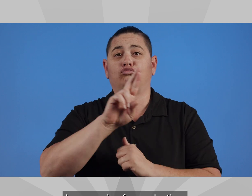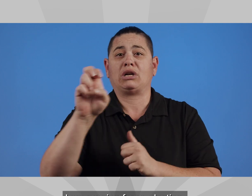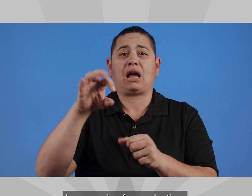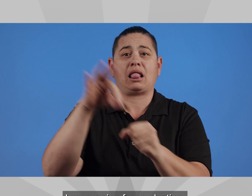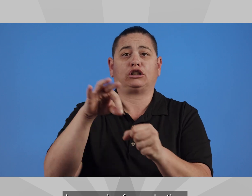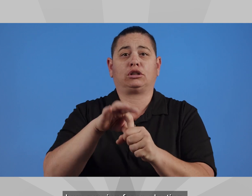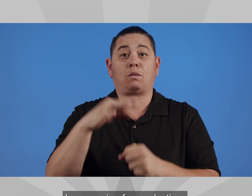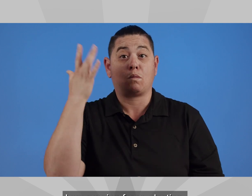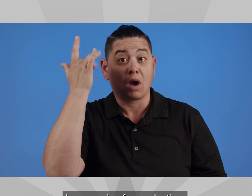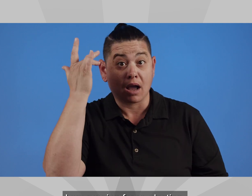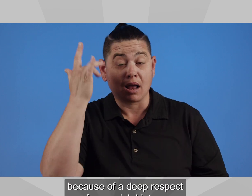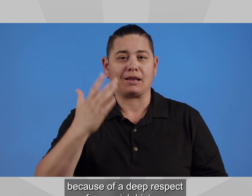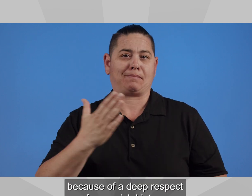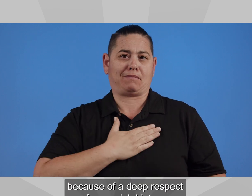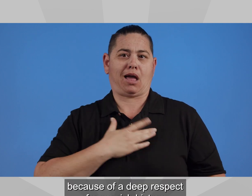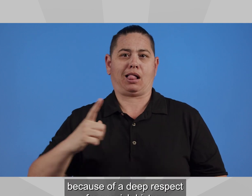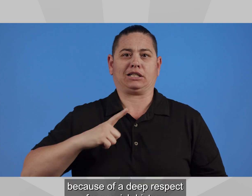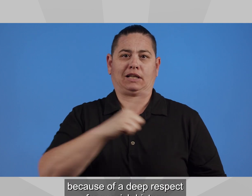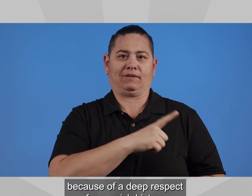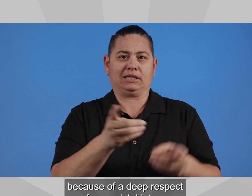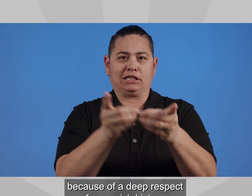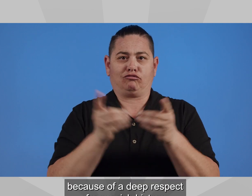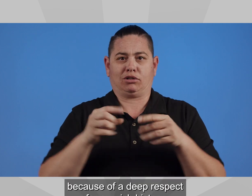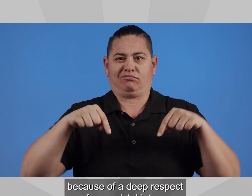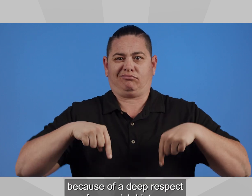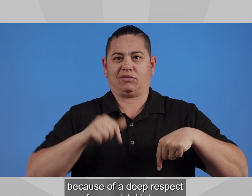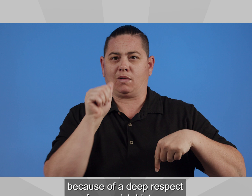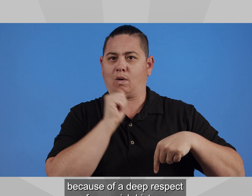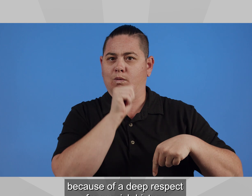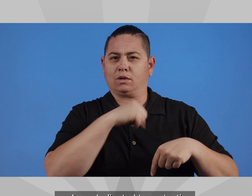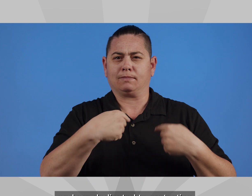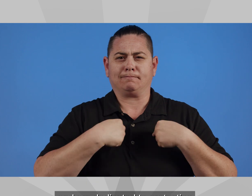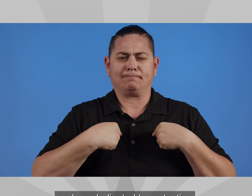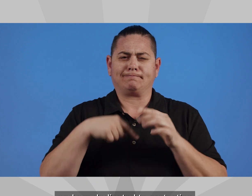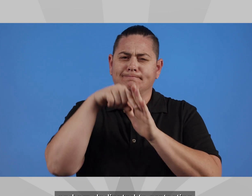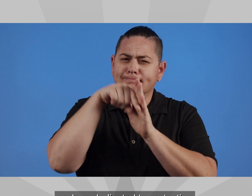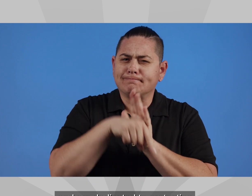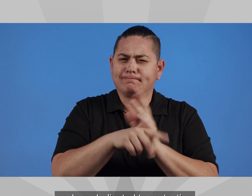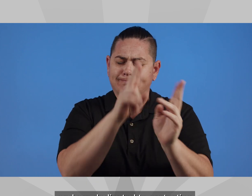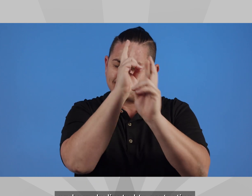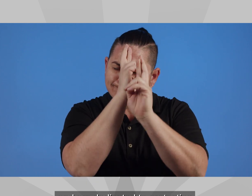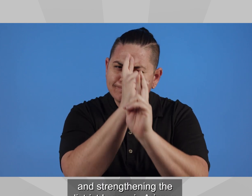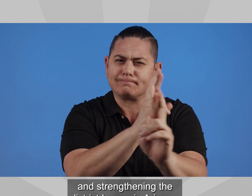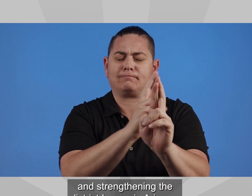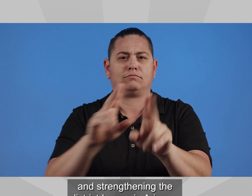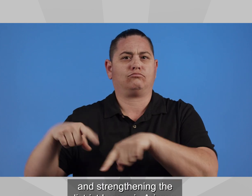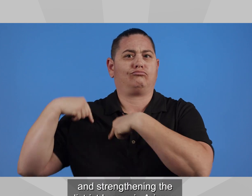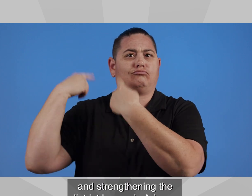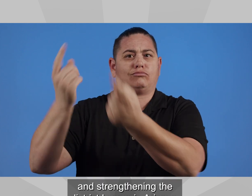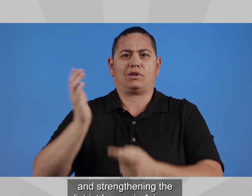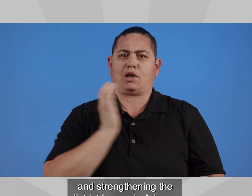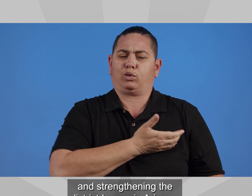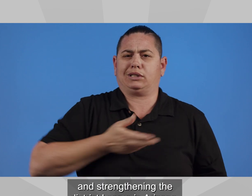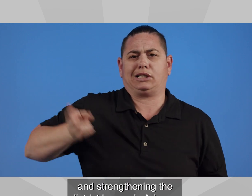I am running for re-election because of a deep respect for our rich history and am dedicated to protecting and strengthening